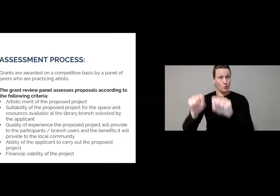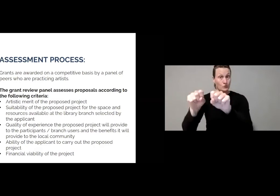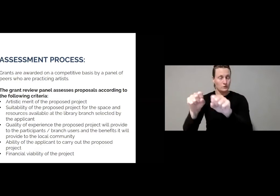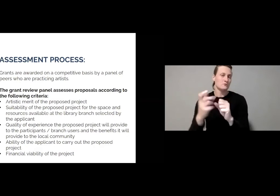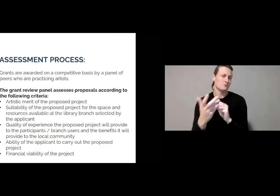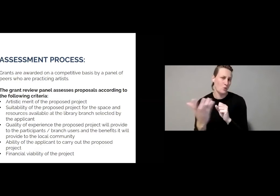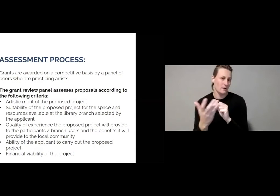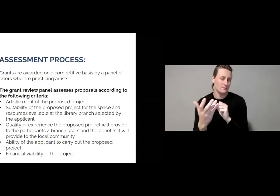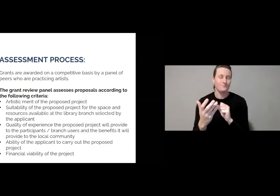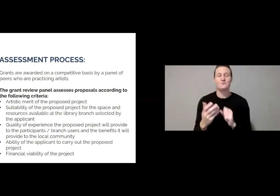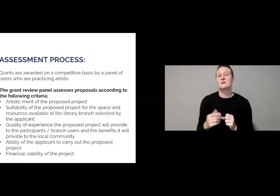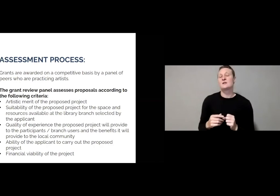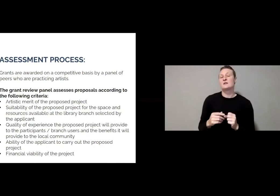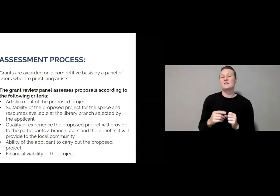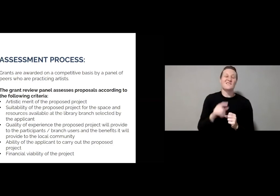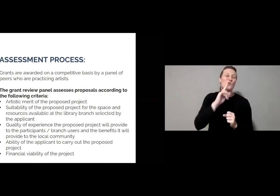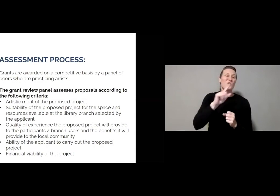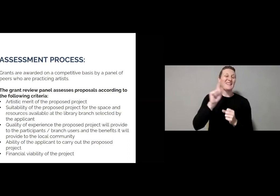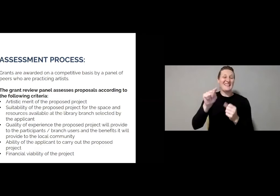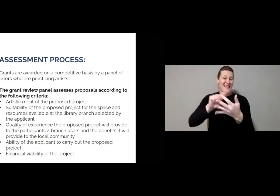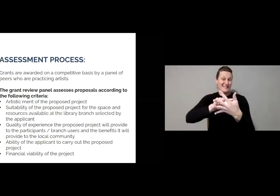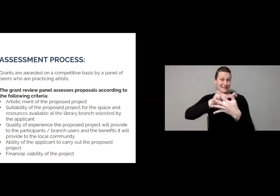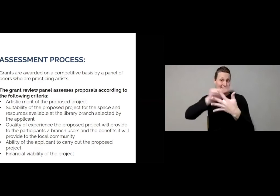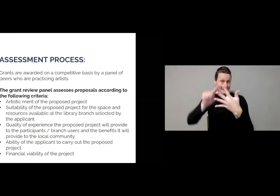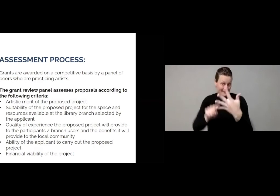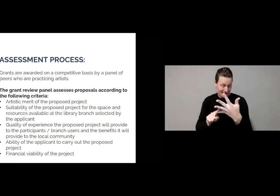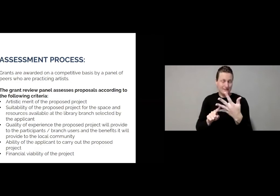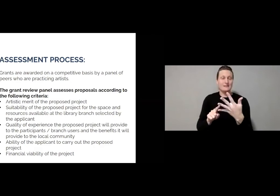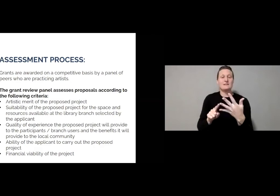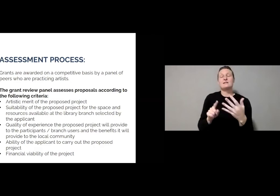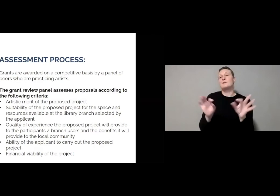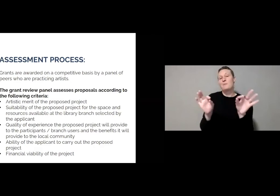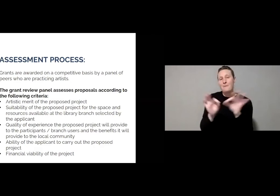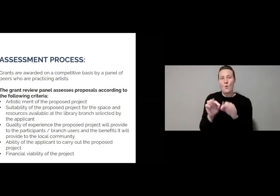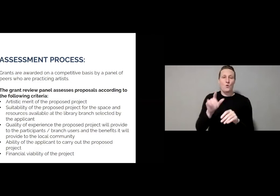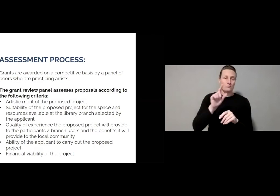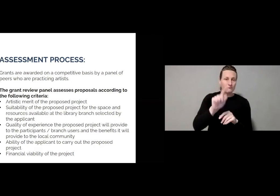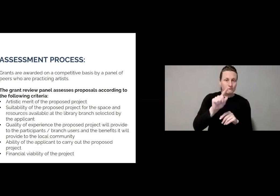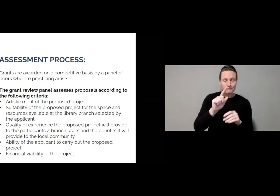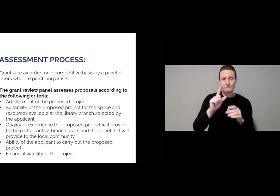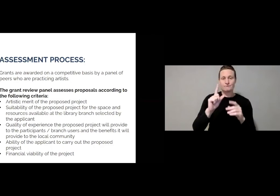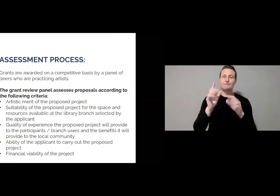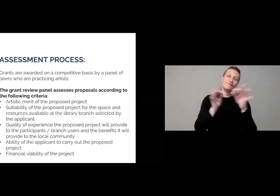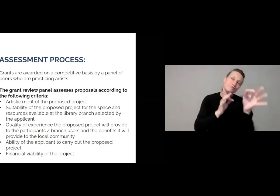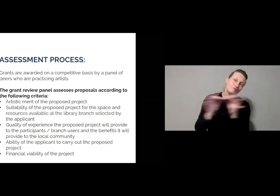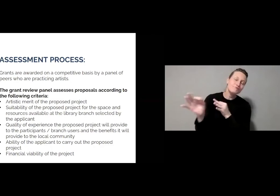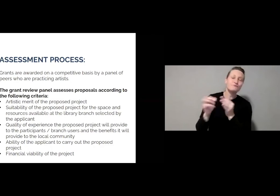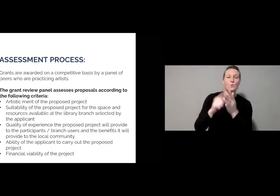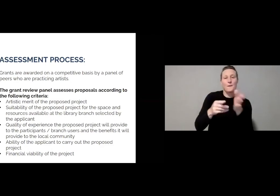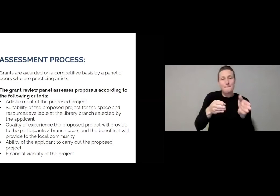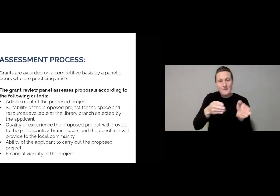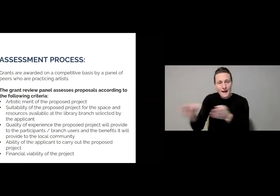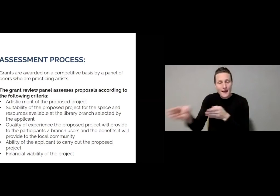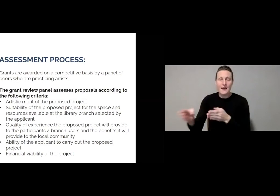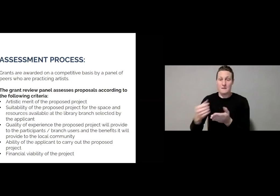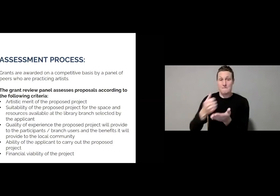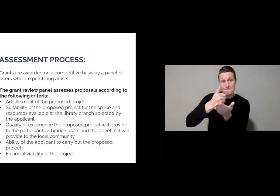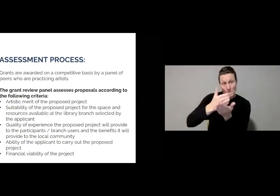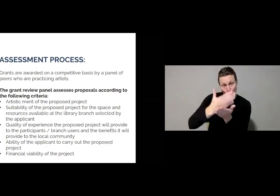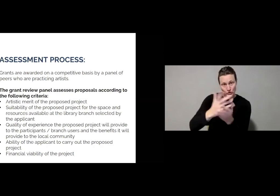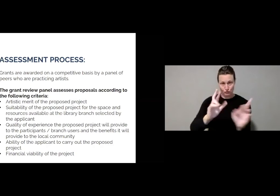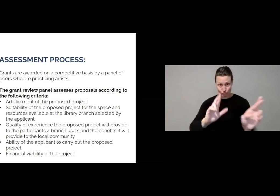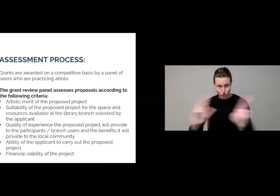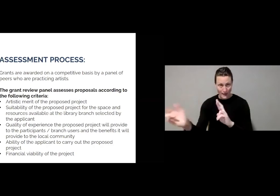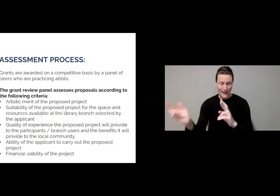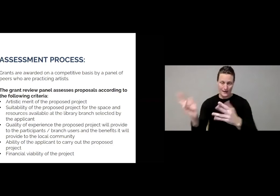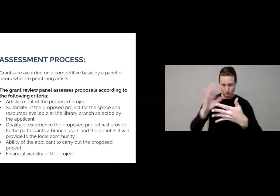really solid grant and a good, feasible, nice sounding budget, and also through your support materials, which show that you've done